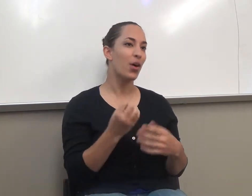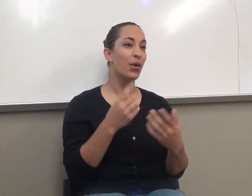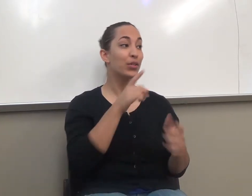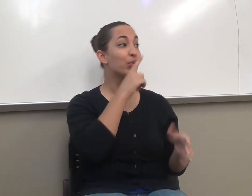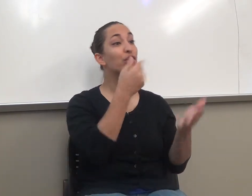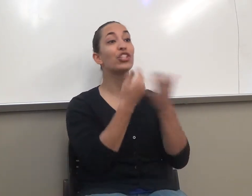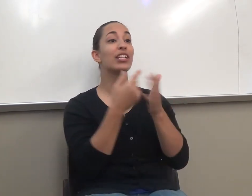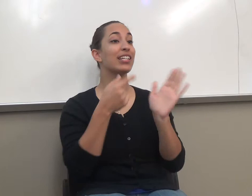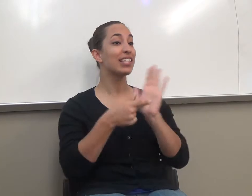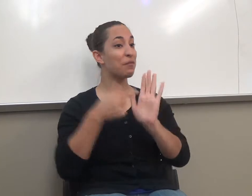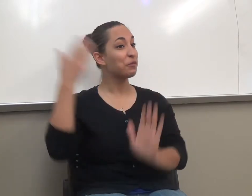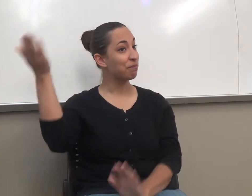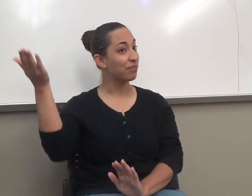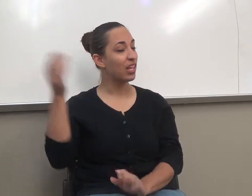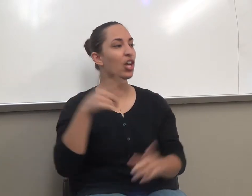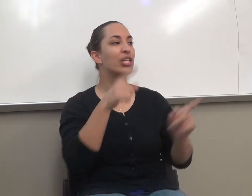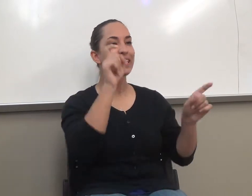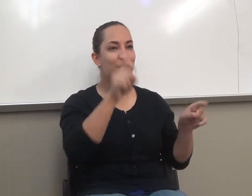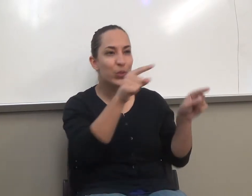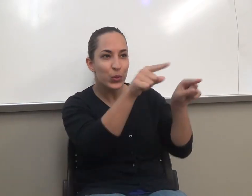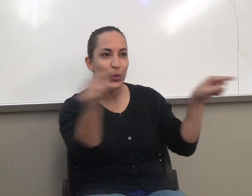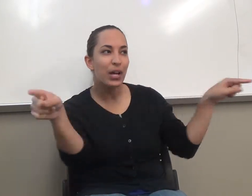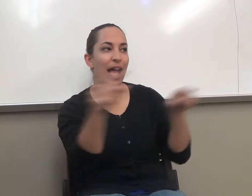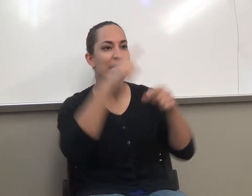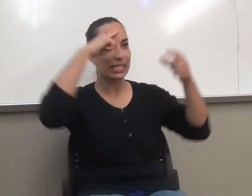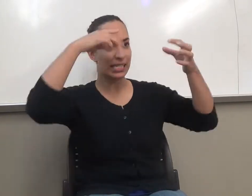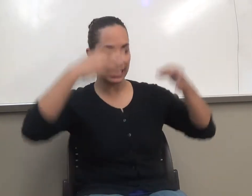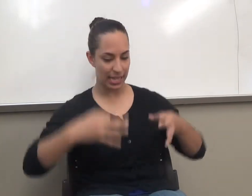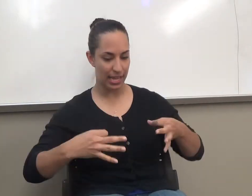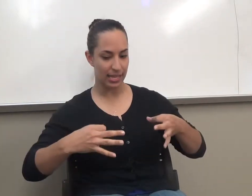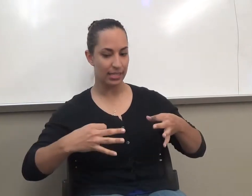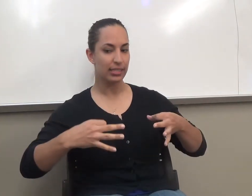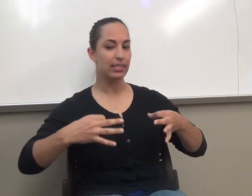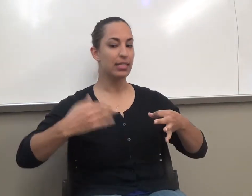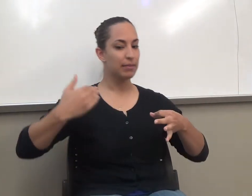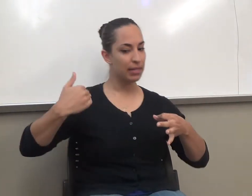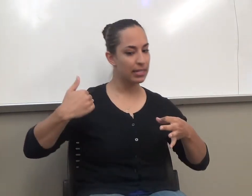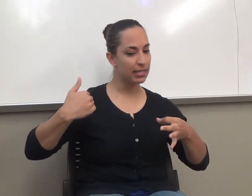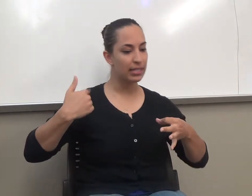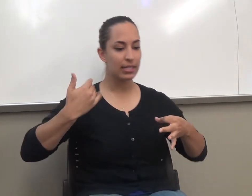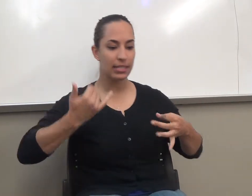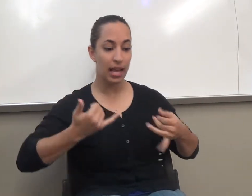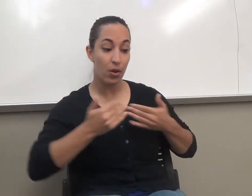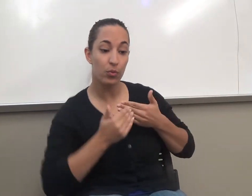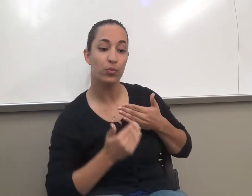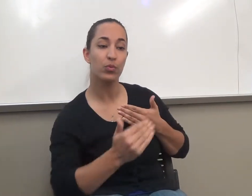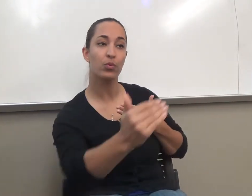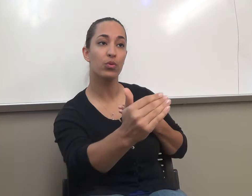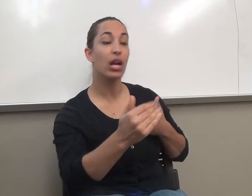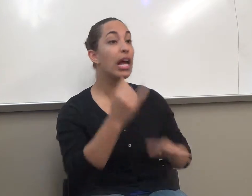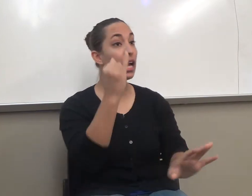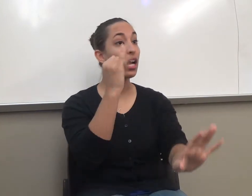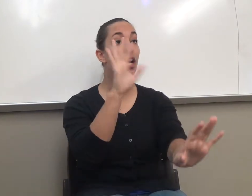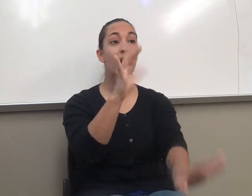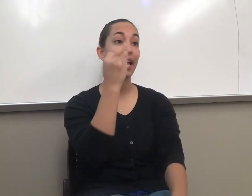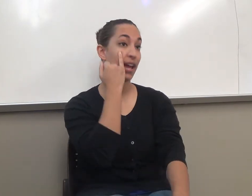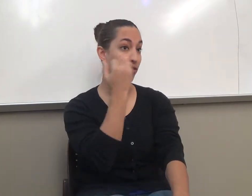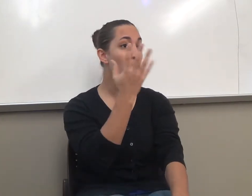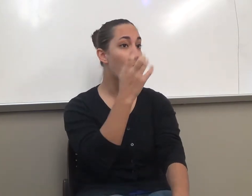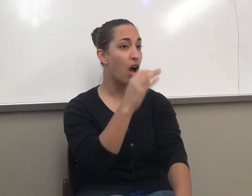you have to make that decision, okay? If she is talking about the future, if she does want to say we did this before and